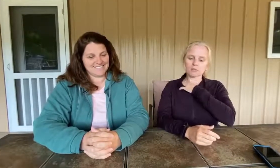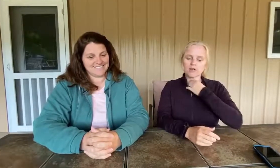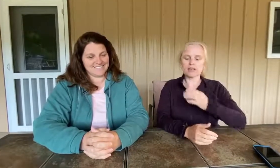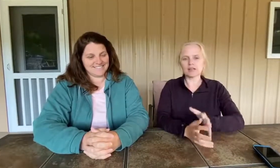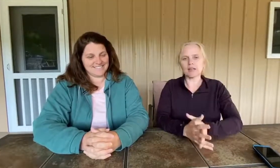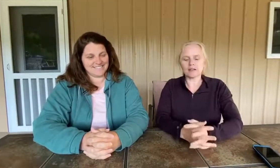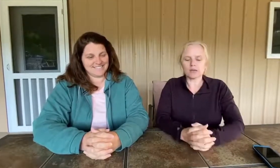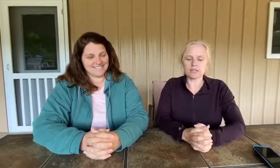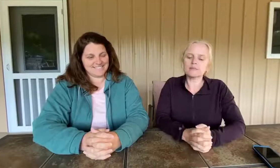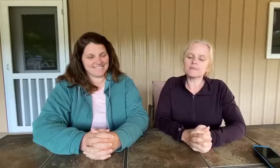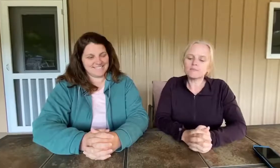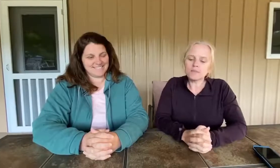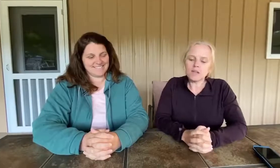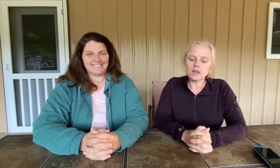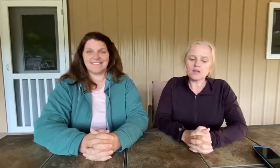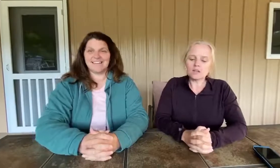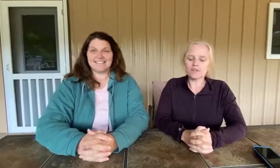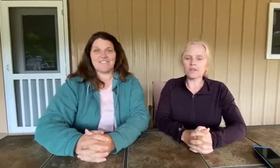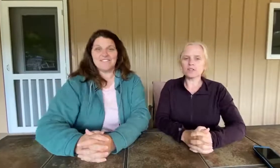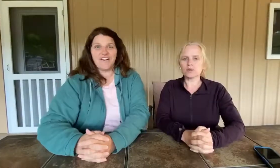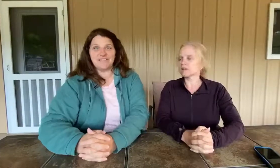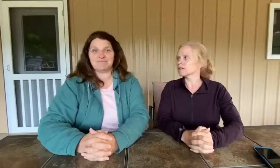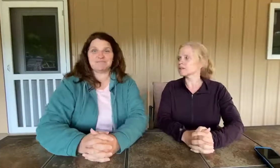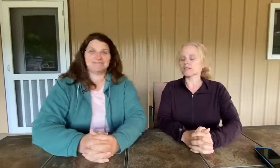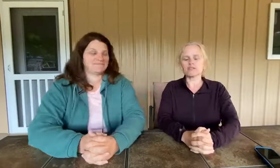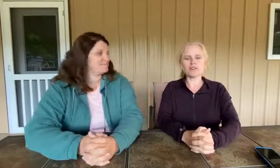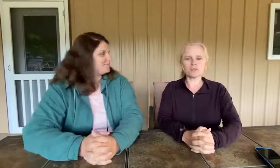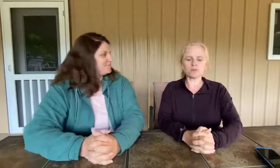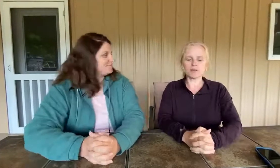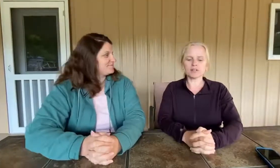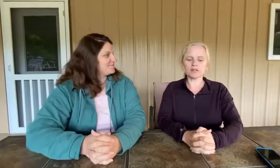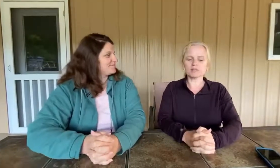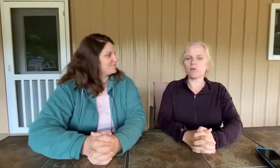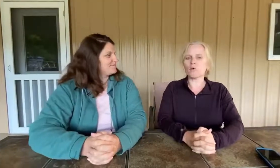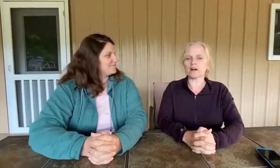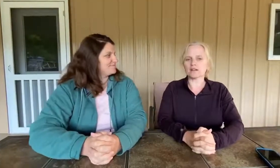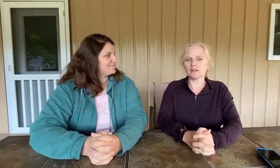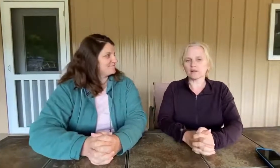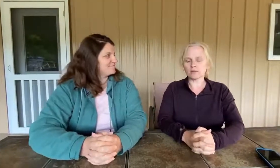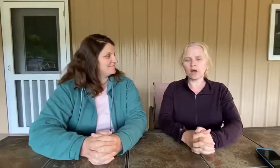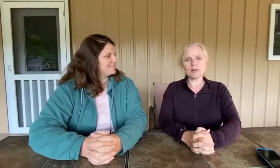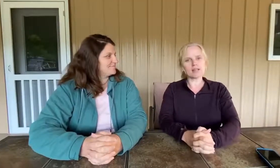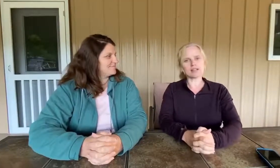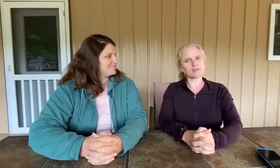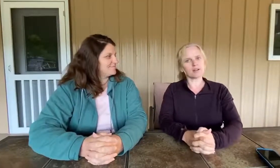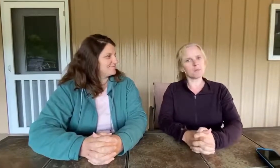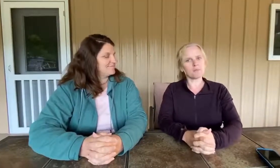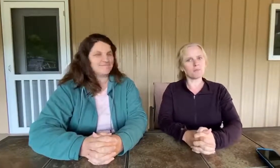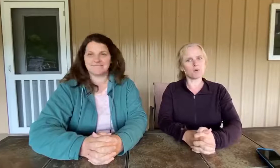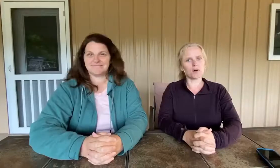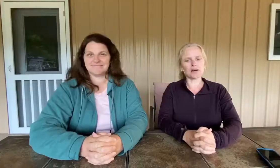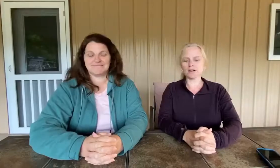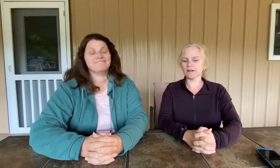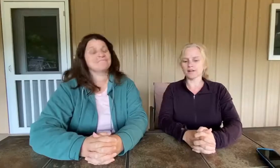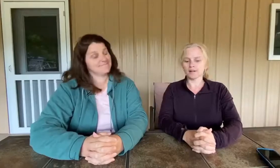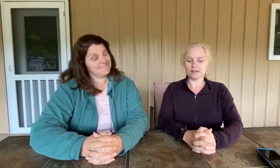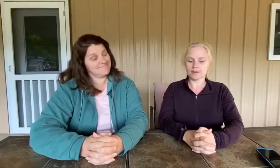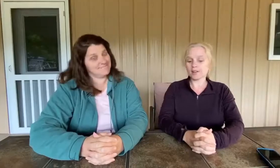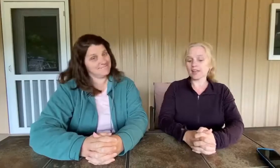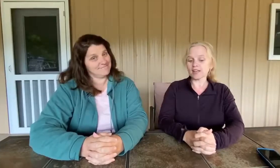morning, good night ones. So the first one we're gonna do is more. We always ask for more cookies